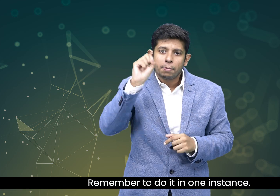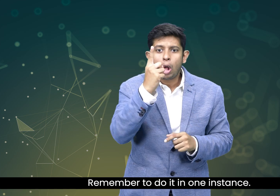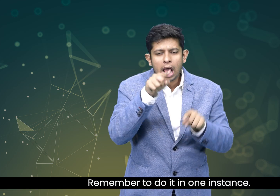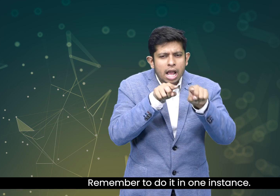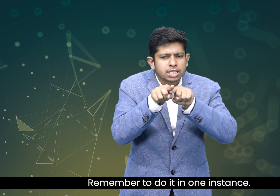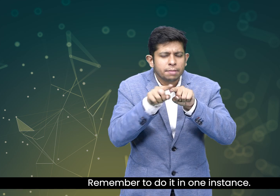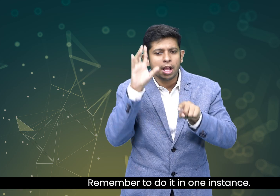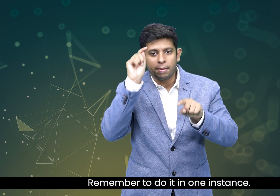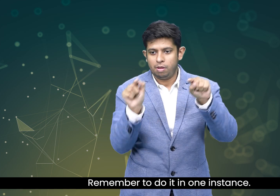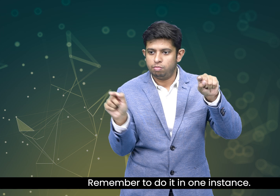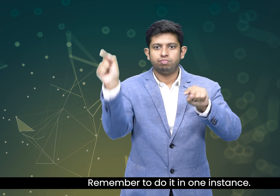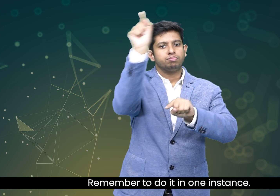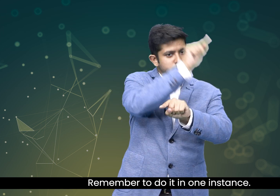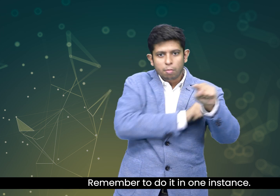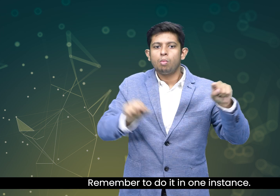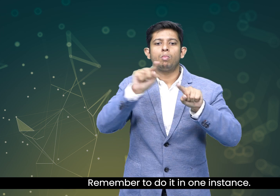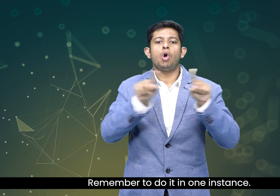Remember to do it in one instance.